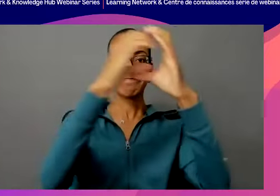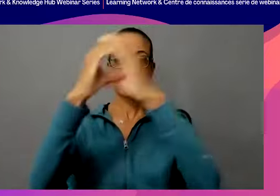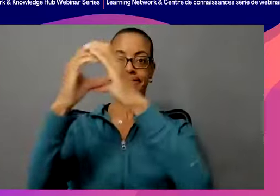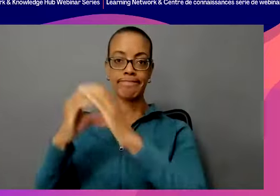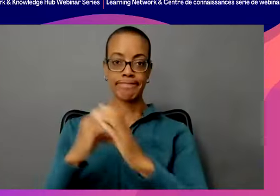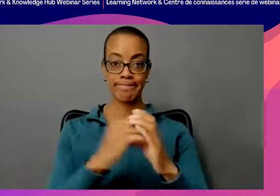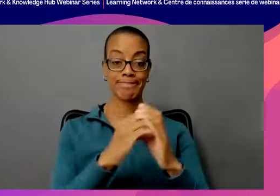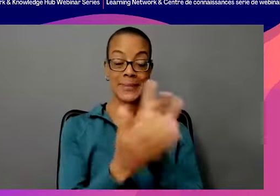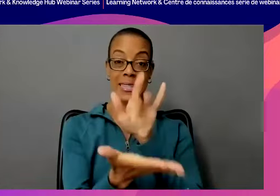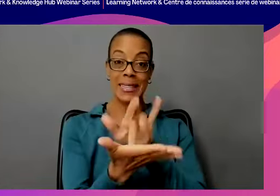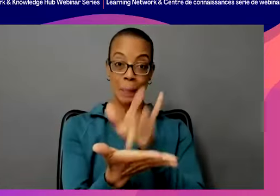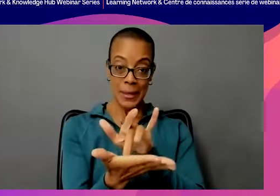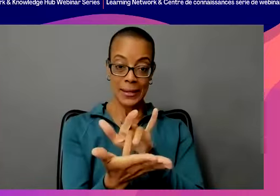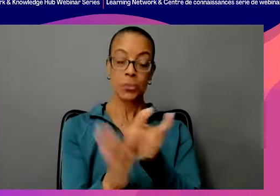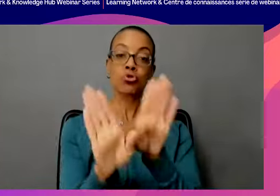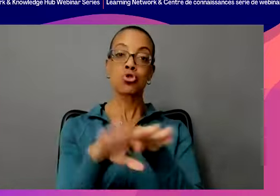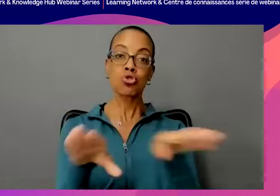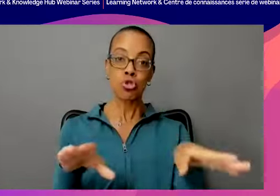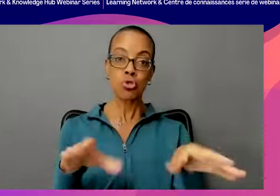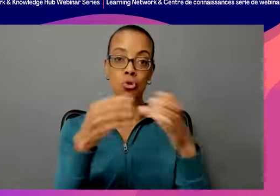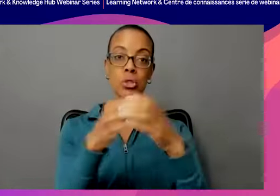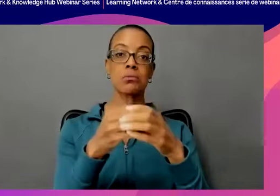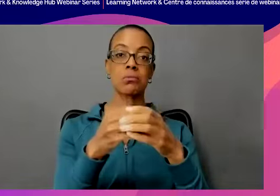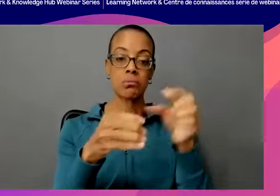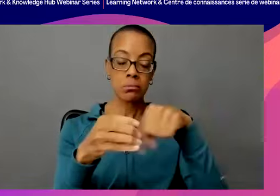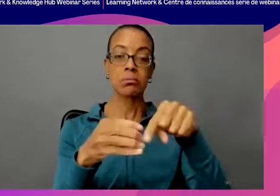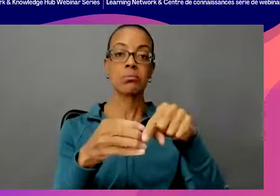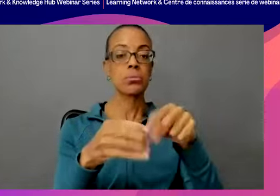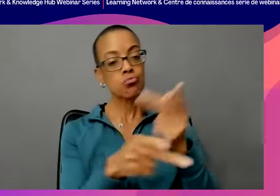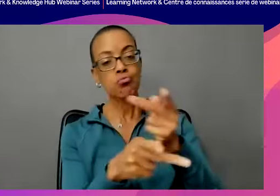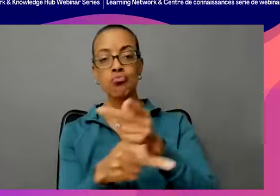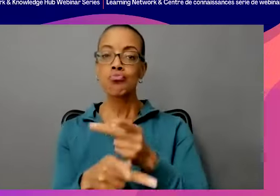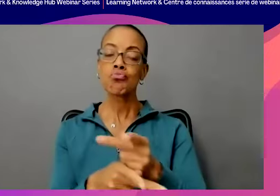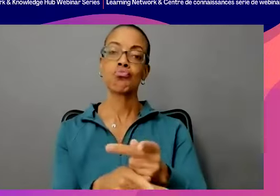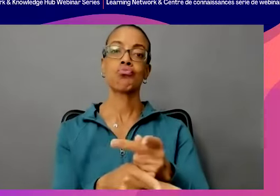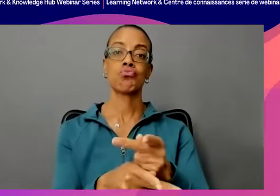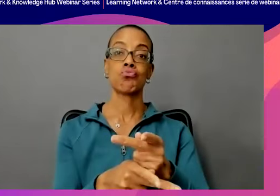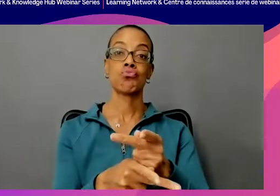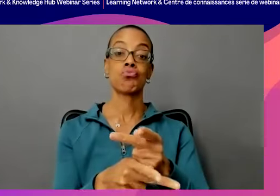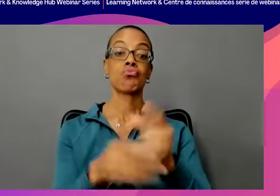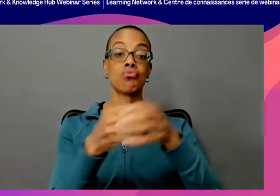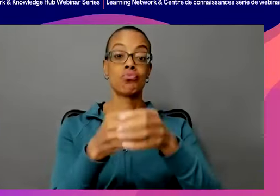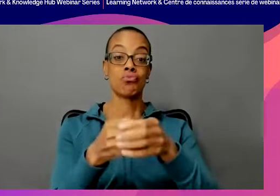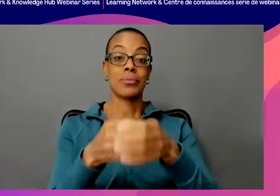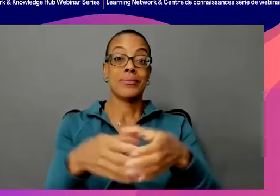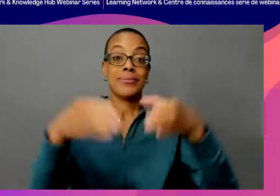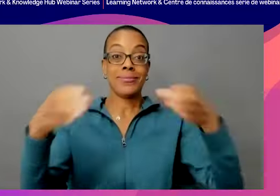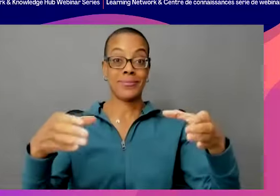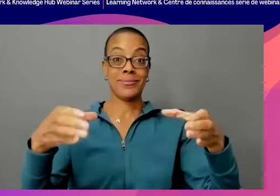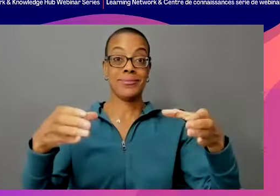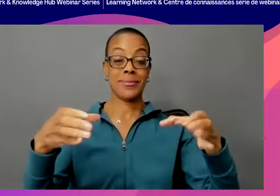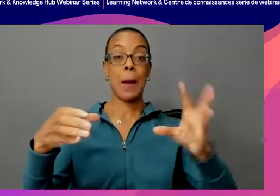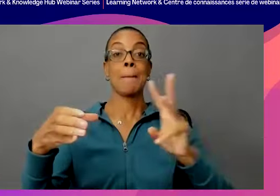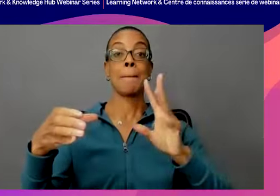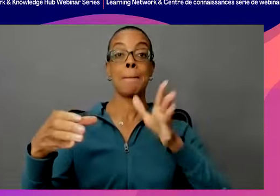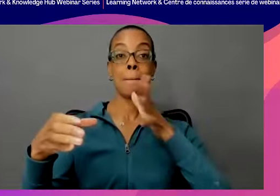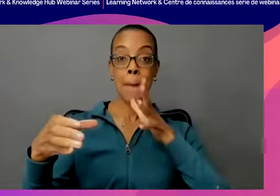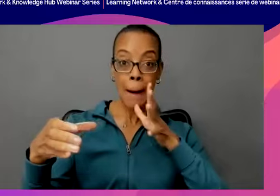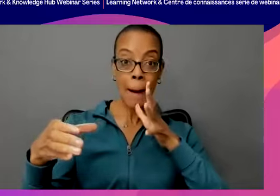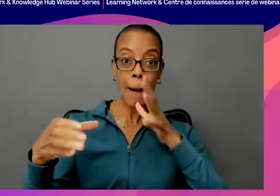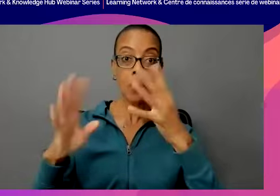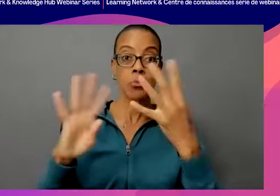middle. There's a bunch of children that are being taken care of. And around those children, moms are circling